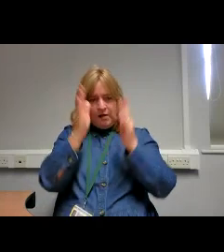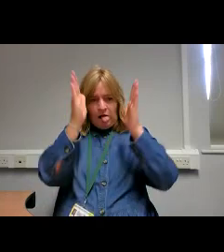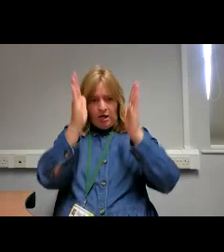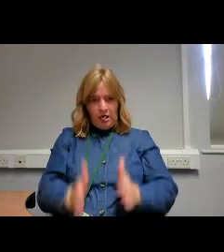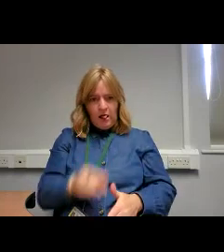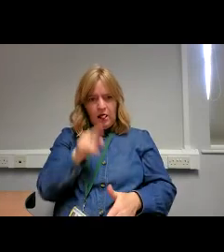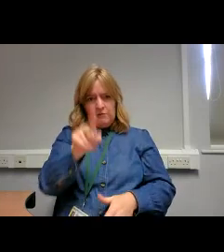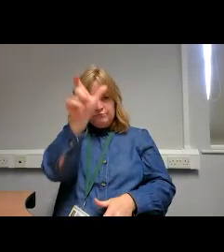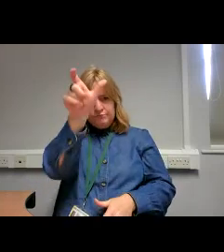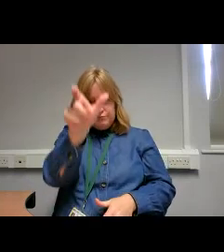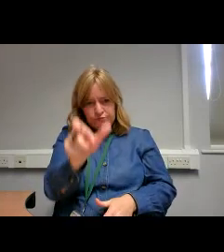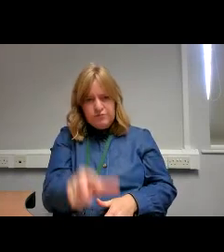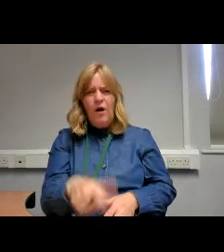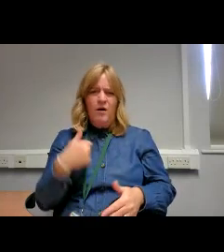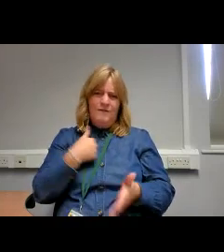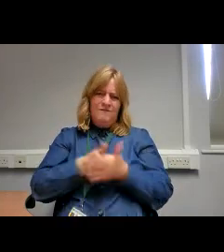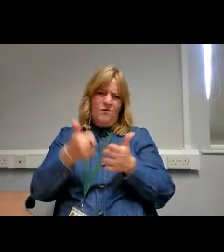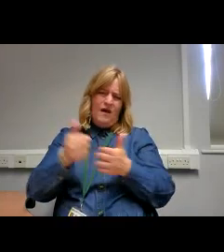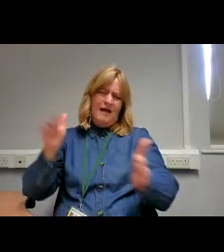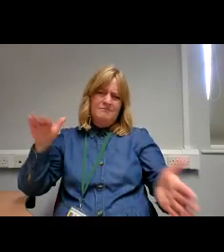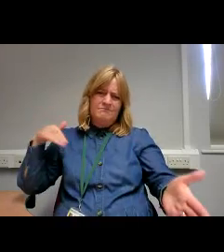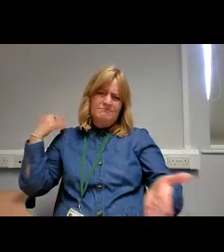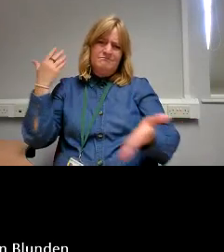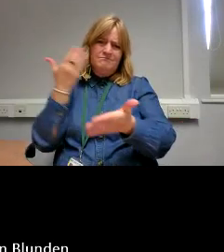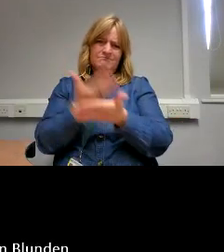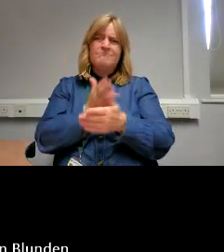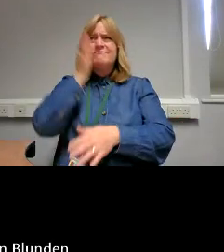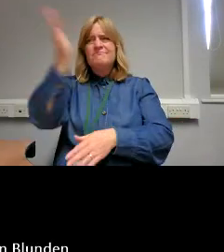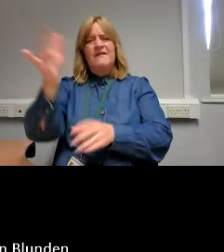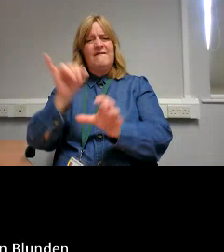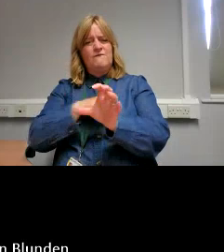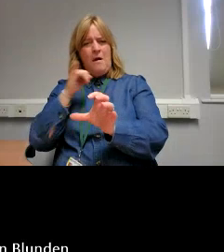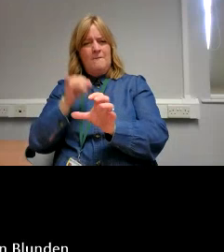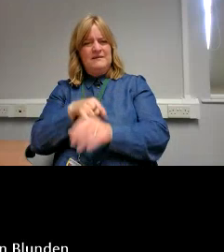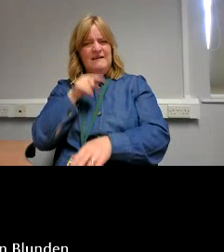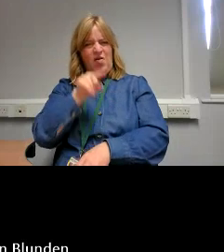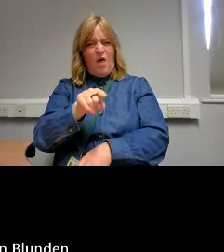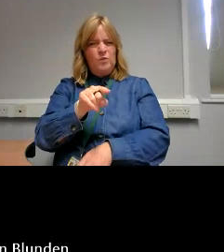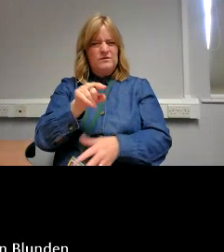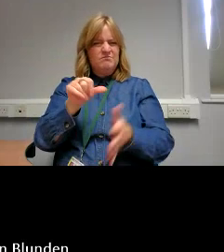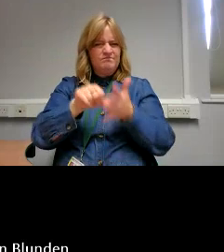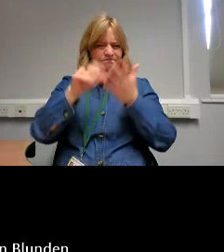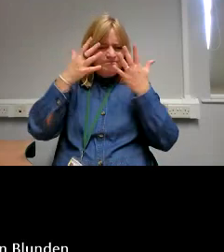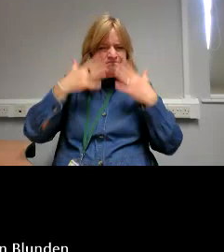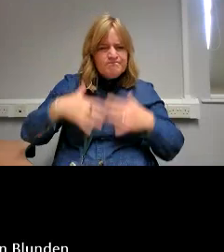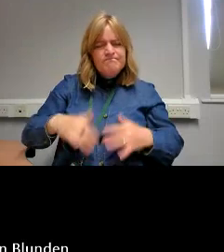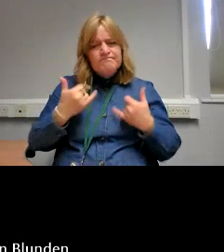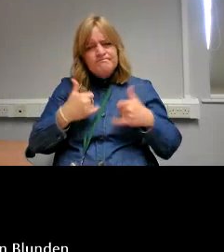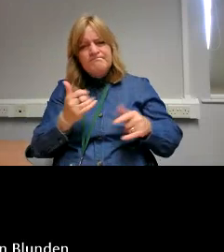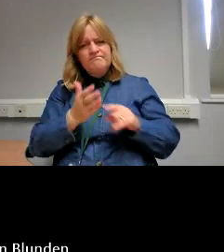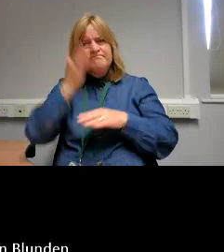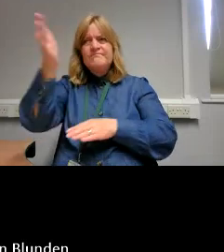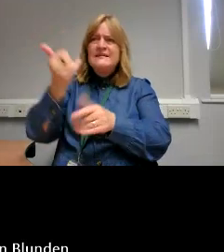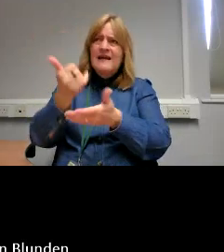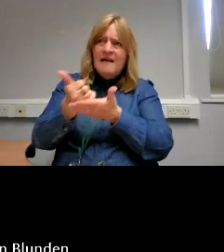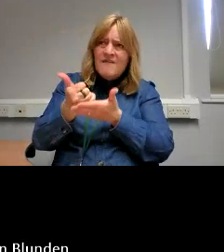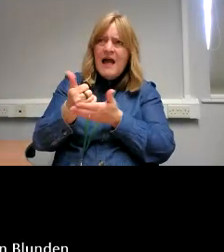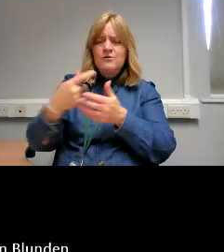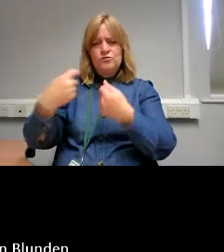we've always, for a long time now, attended community pharmacies to be seen for advice and treatment around